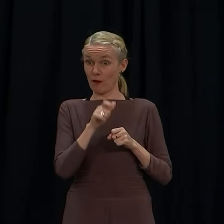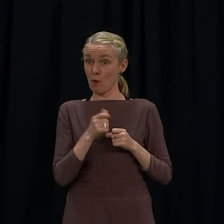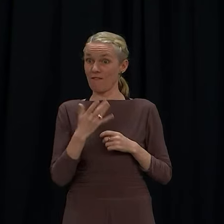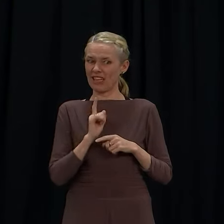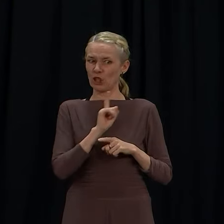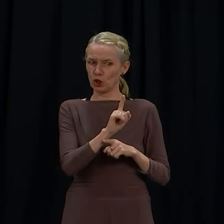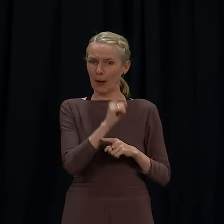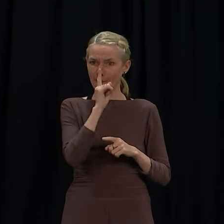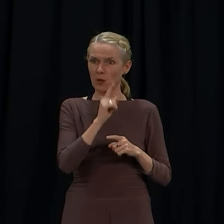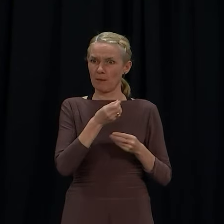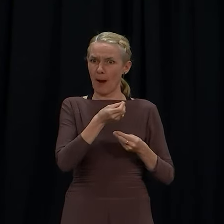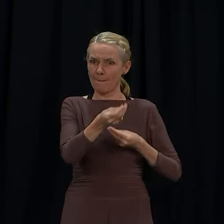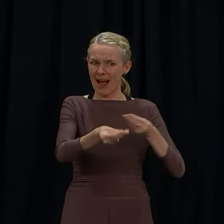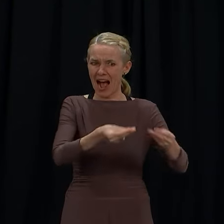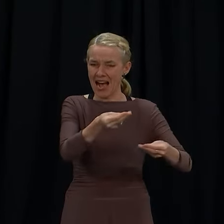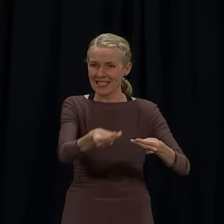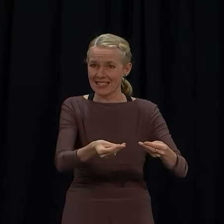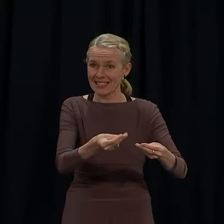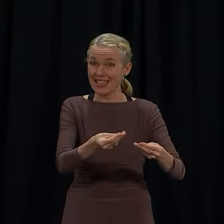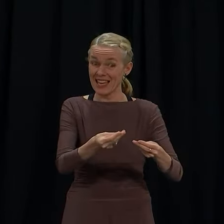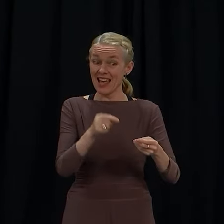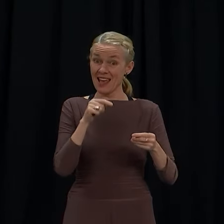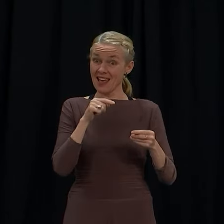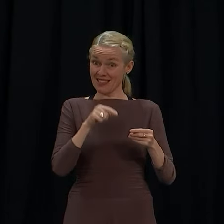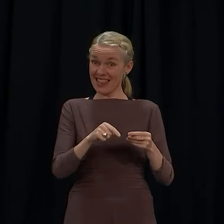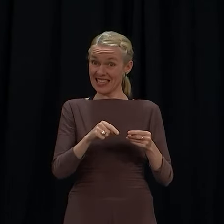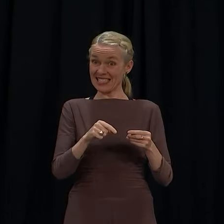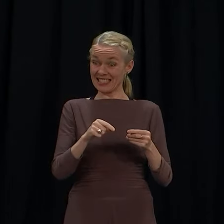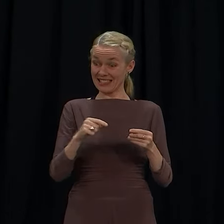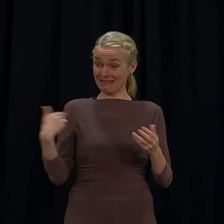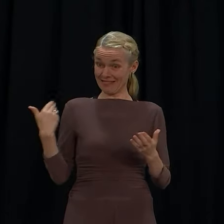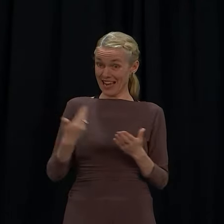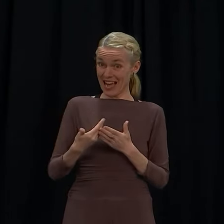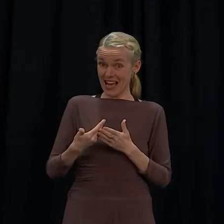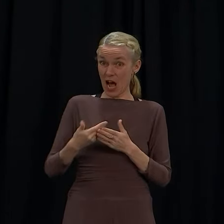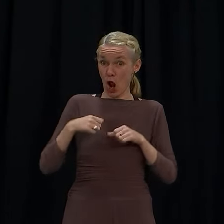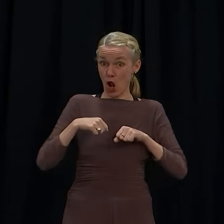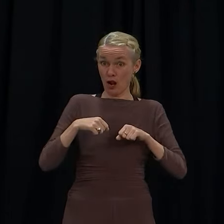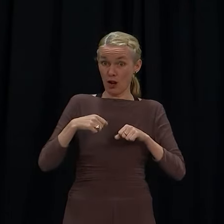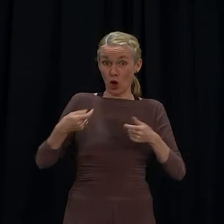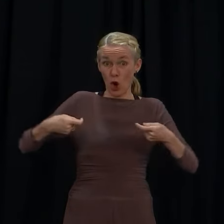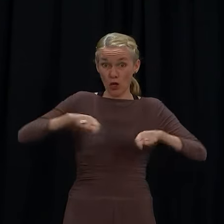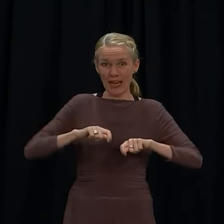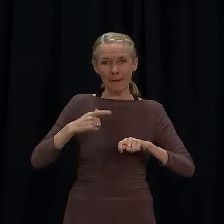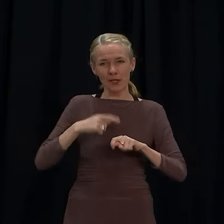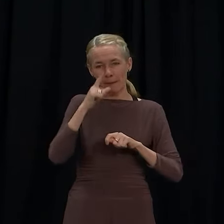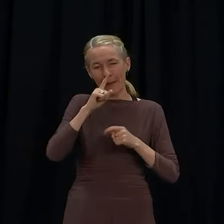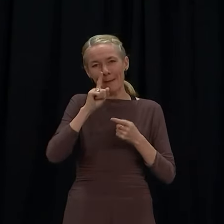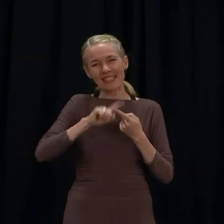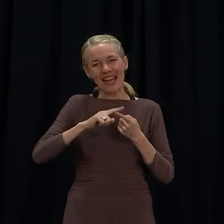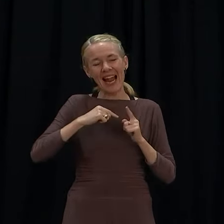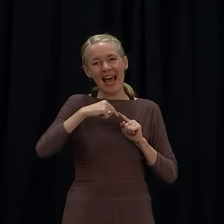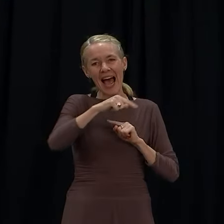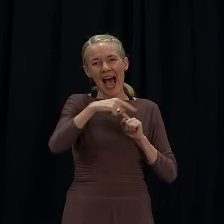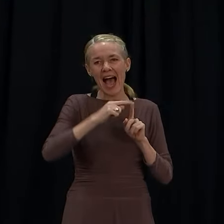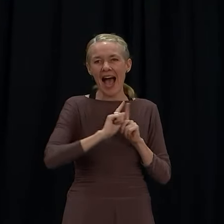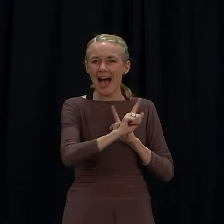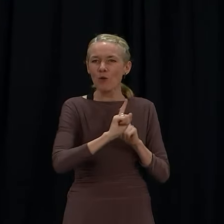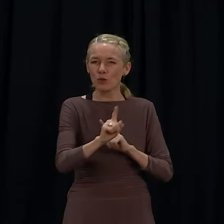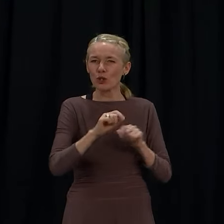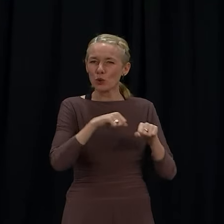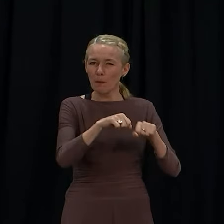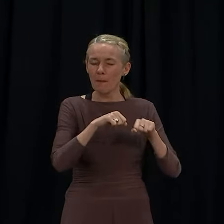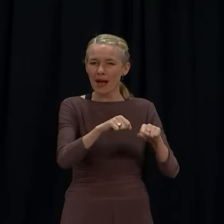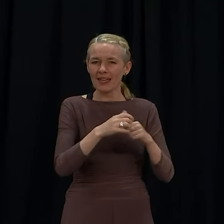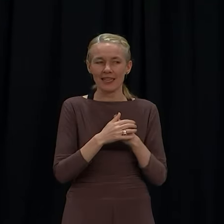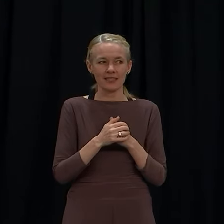in relation to your last question, we continue to look at the evidence around all sorts of testing, including rapid antigen tests.